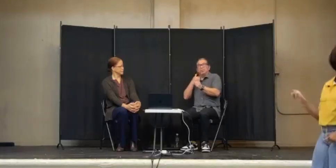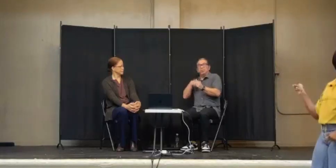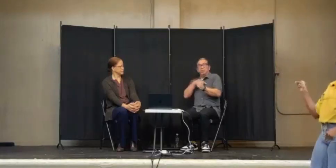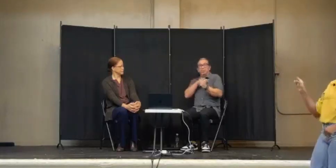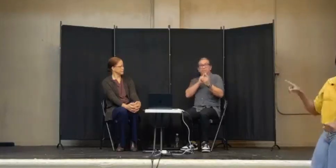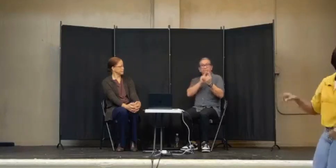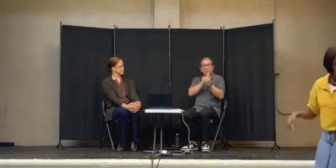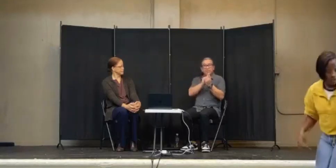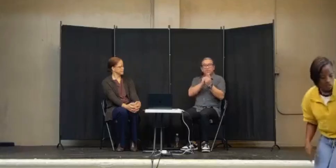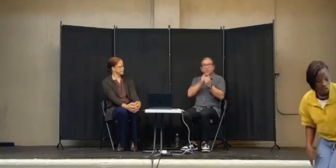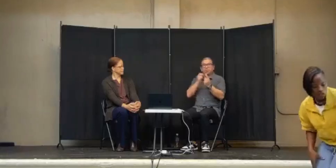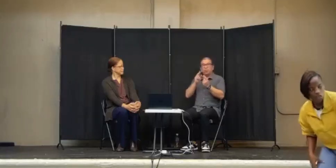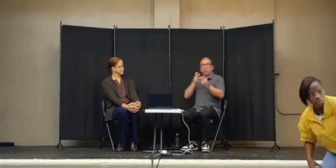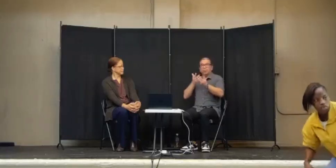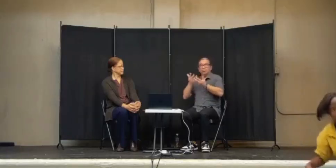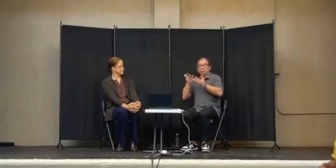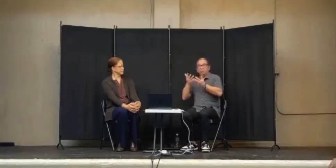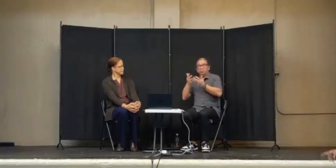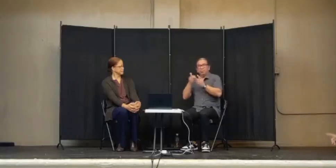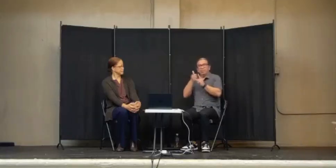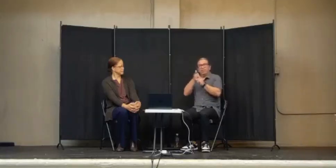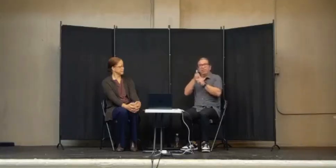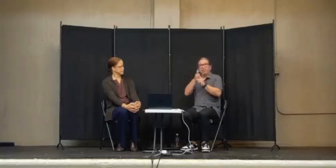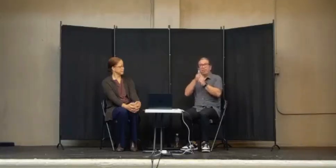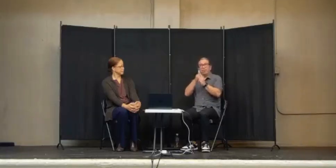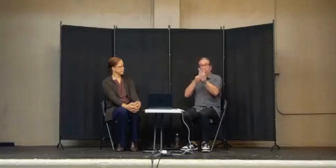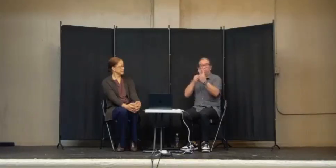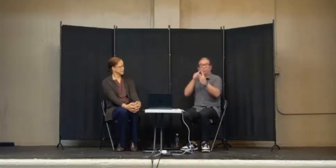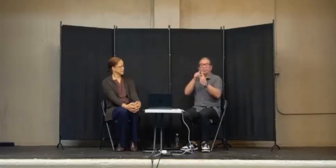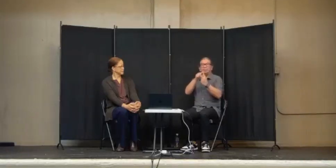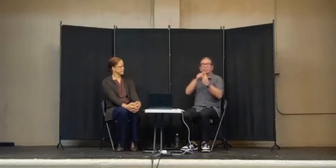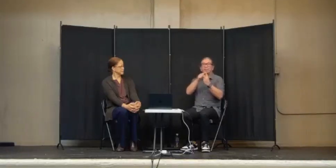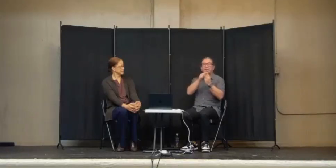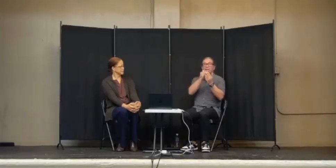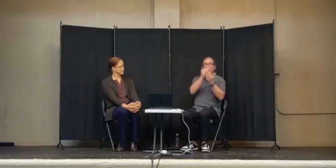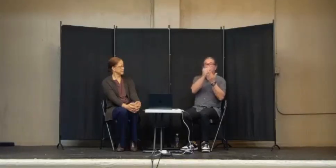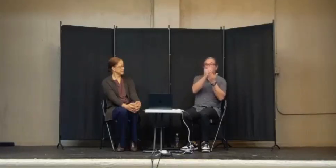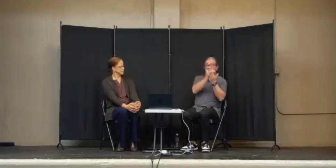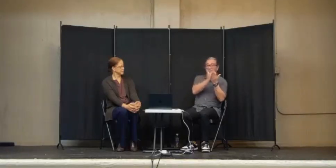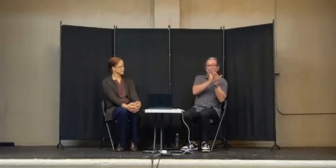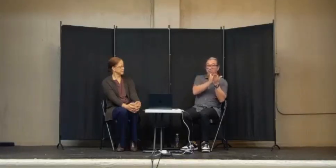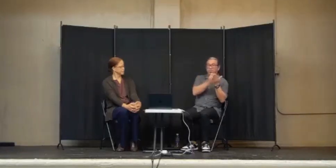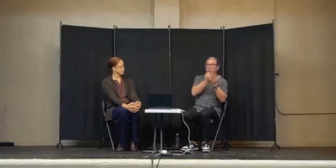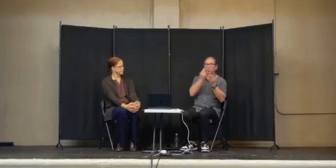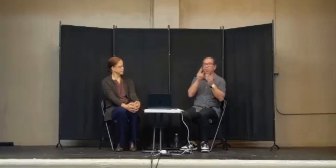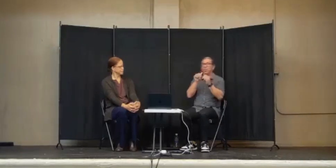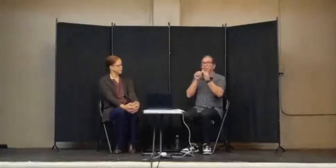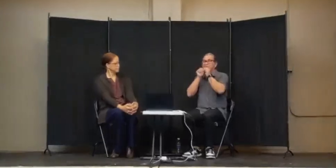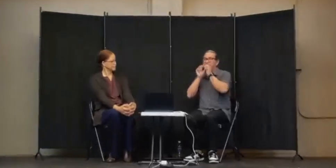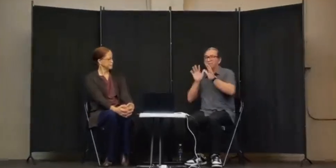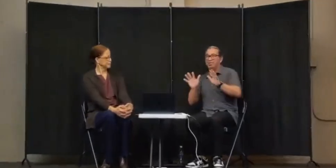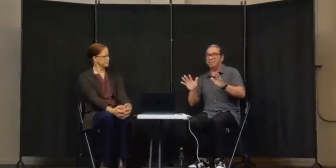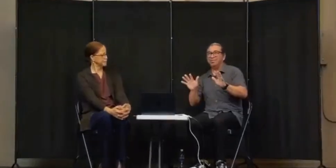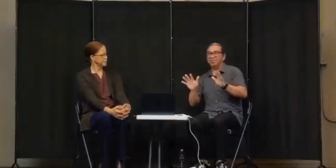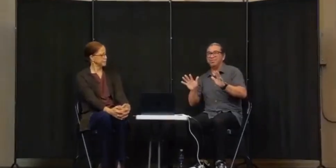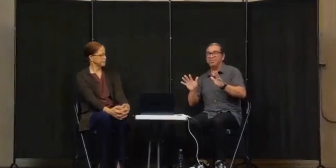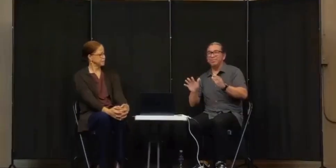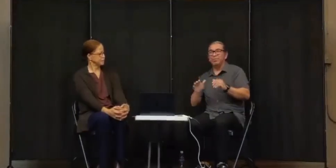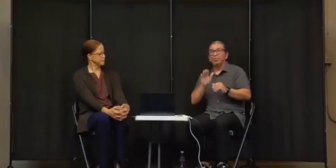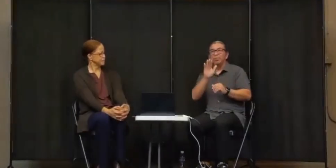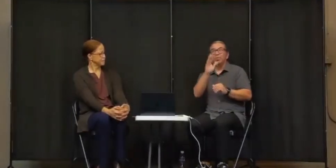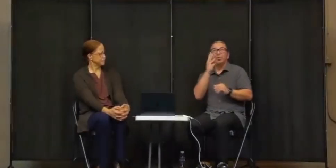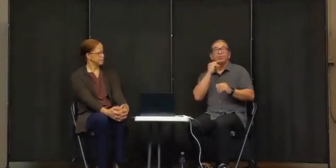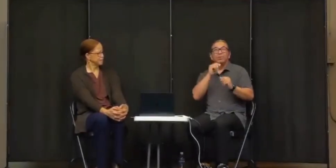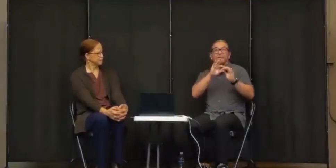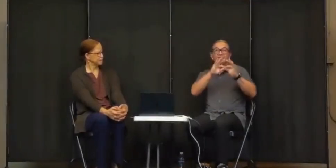every experience we meet or person we meet or talk through, there are two things, a lesson or a